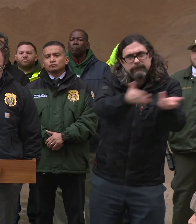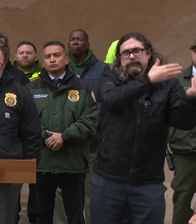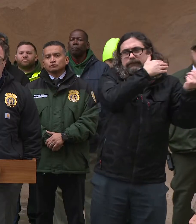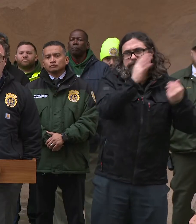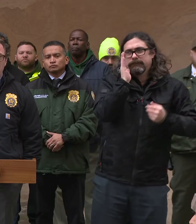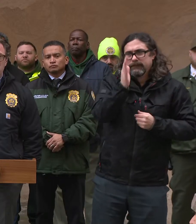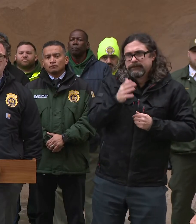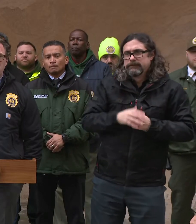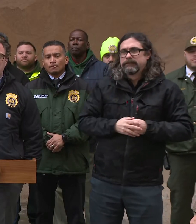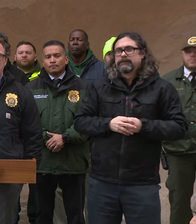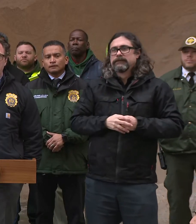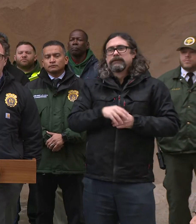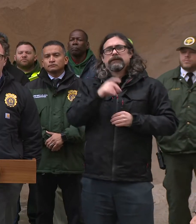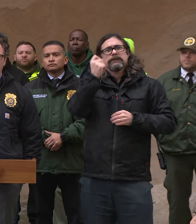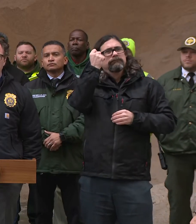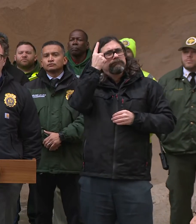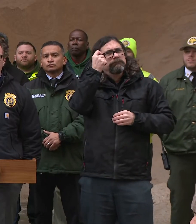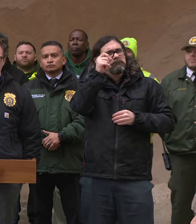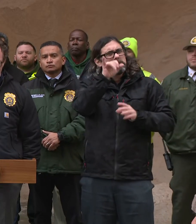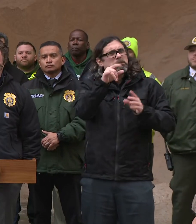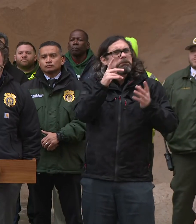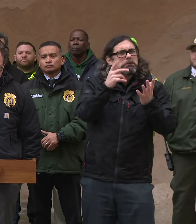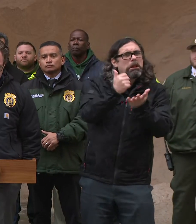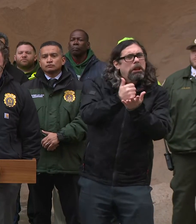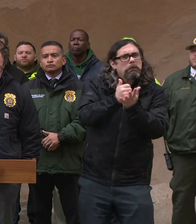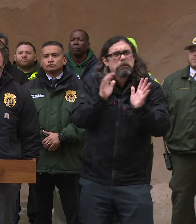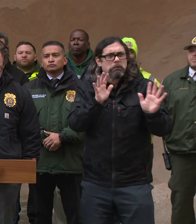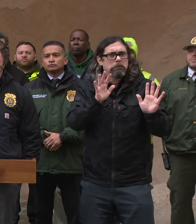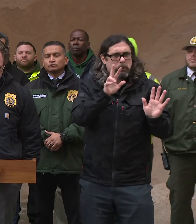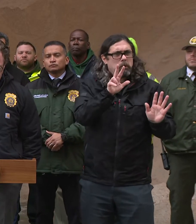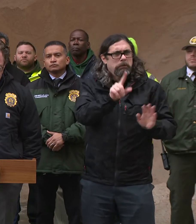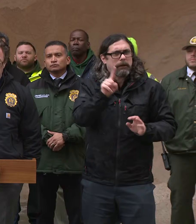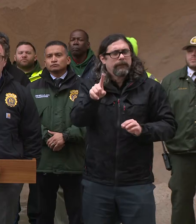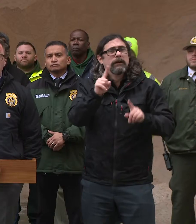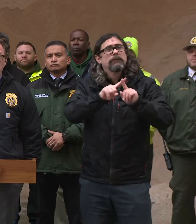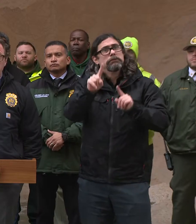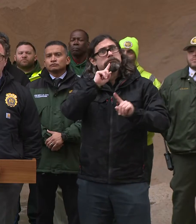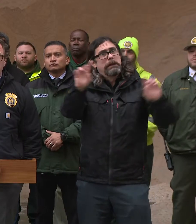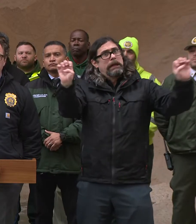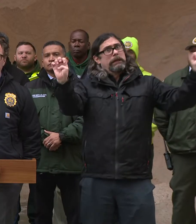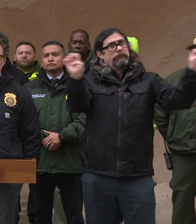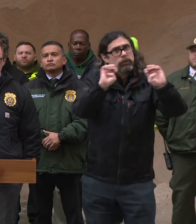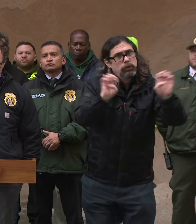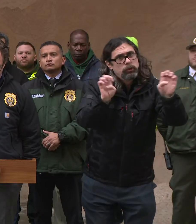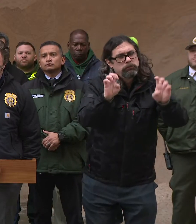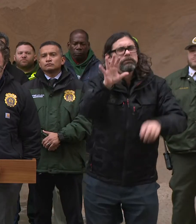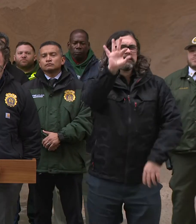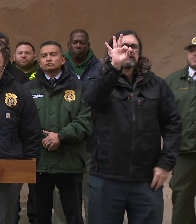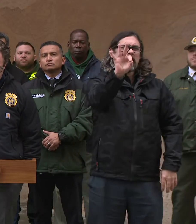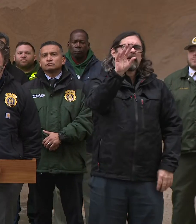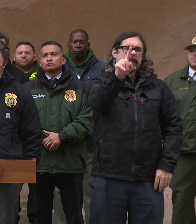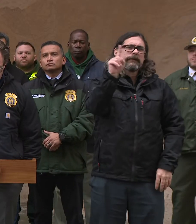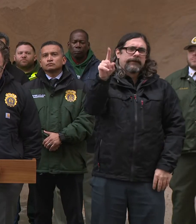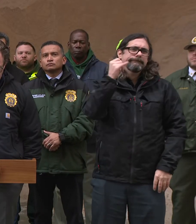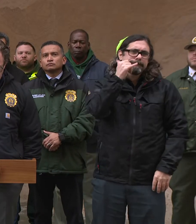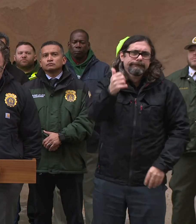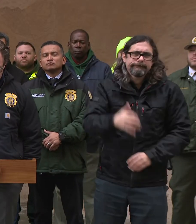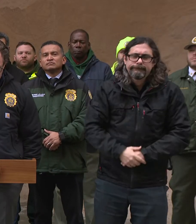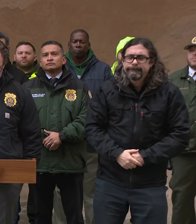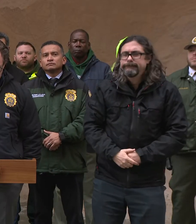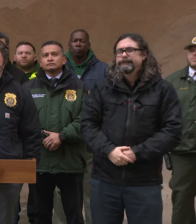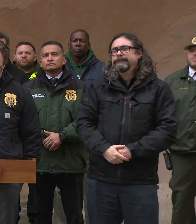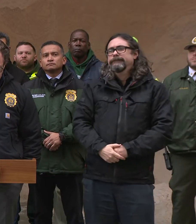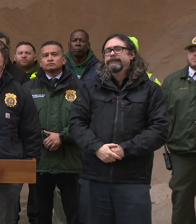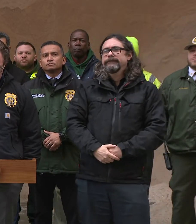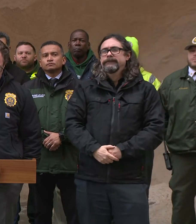conditions. Just as the city prepares, here are some things that you can do. If you must travel, use mass transit if possible and